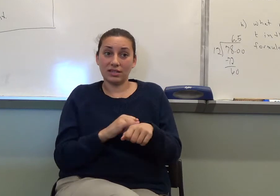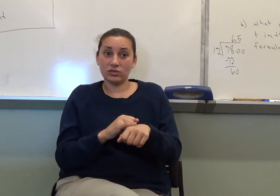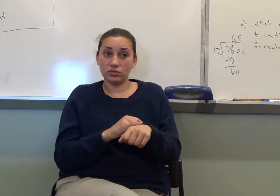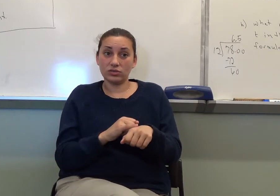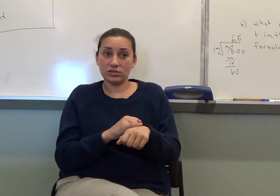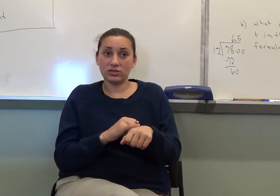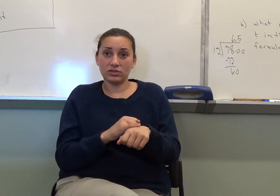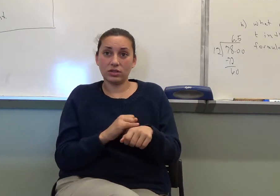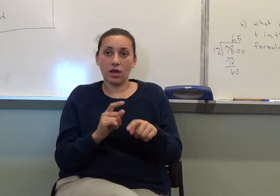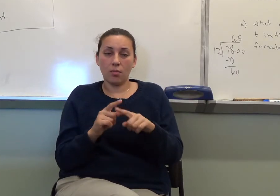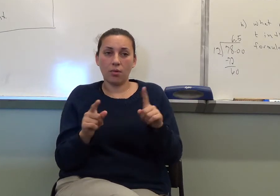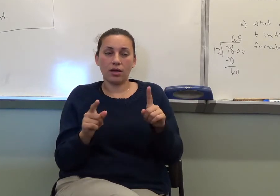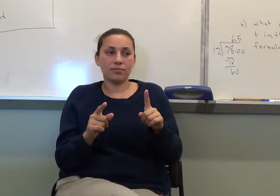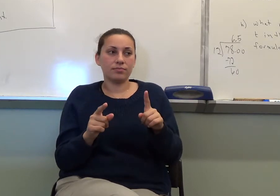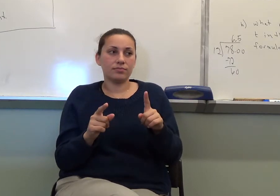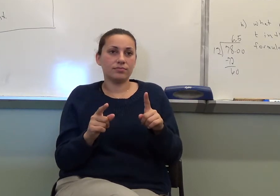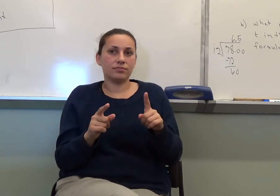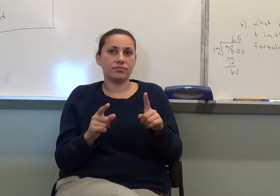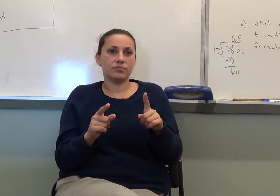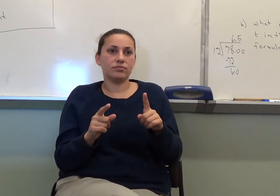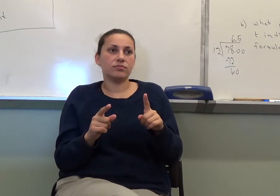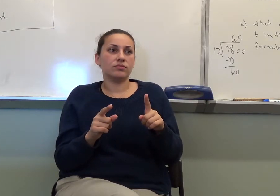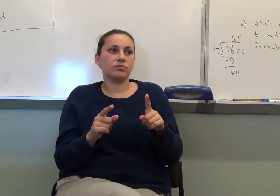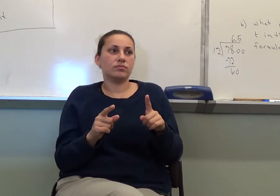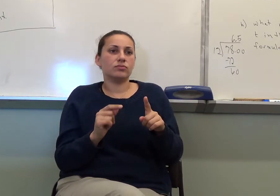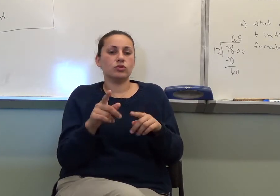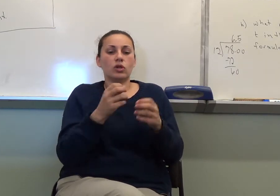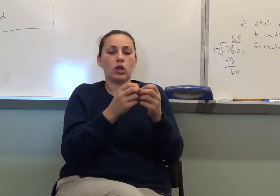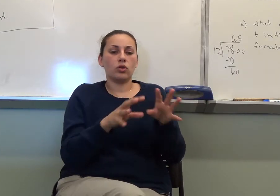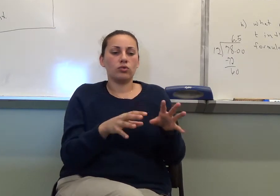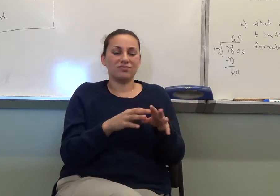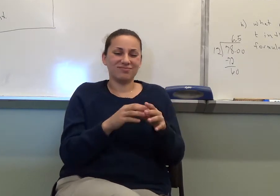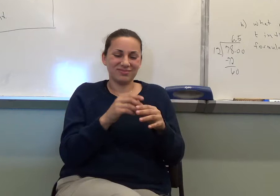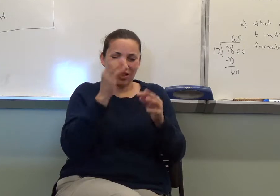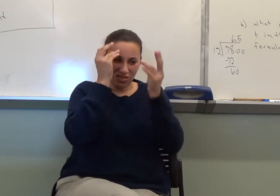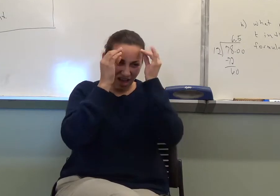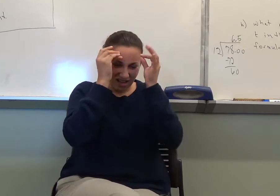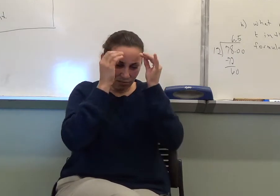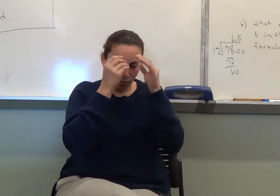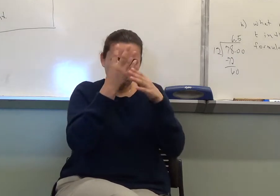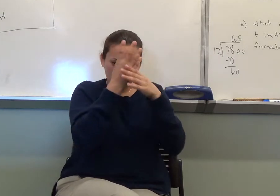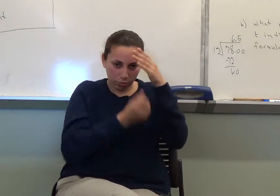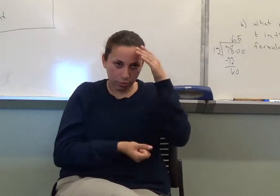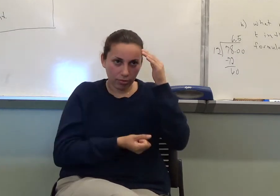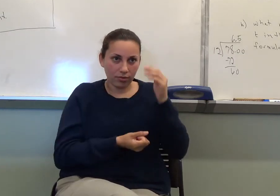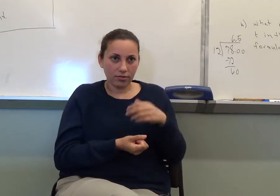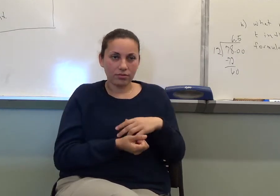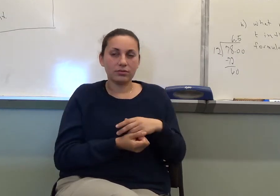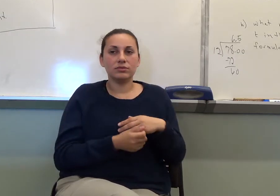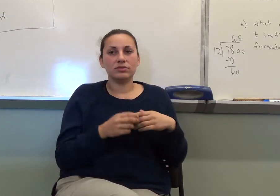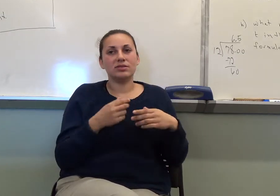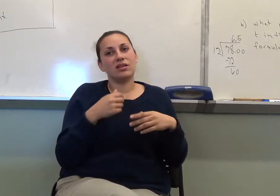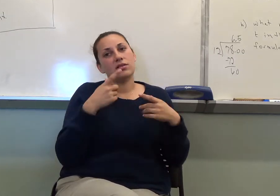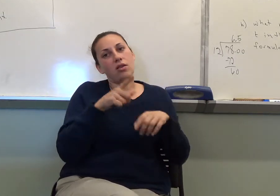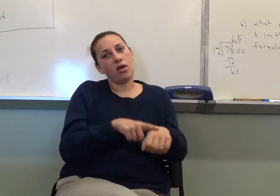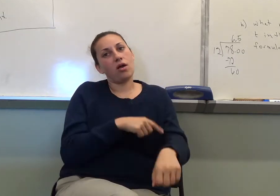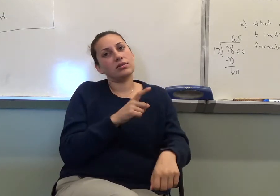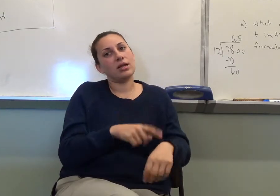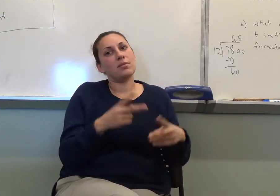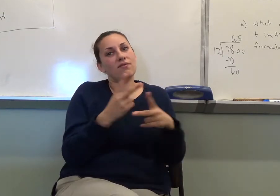problem before you get finished, but you're going to lose your train of thought because it's going to take you a while, right? So that's why Dr. Little said